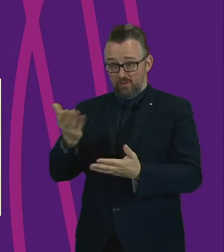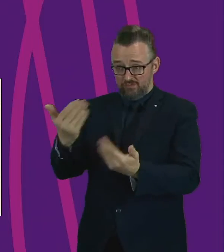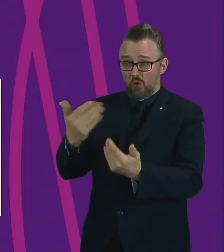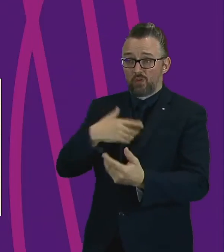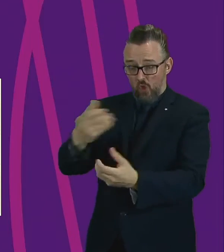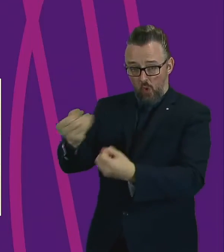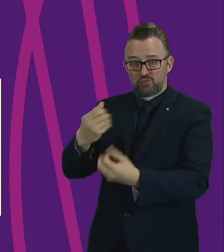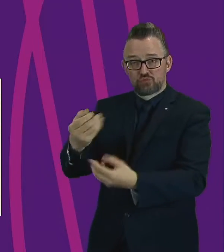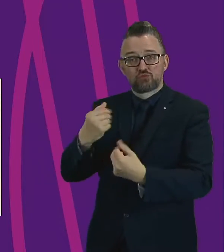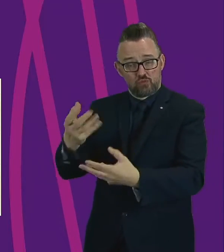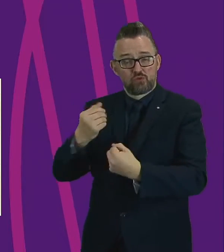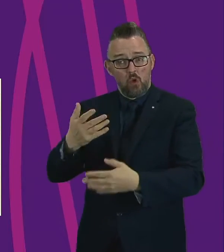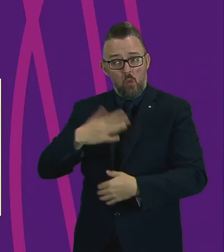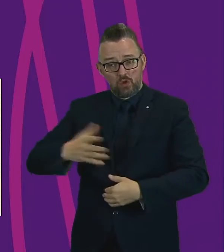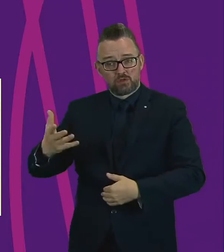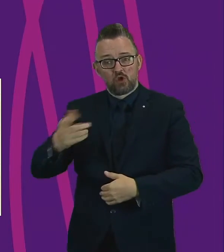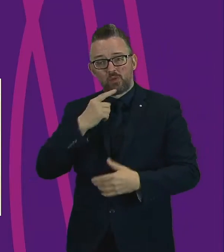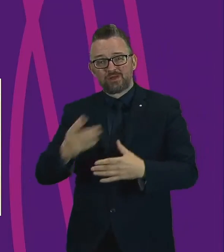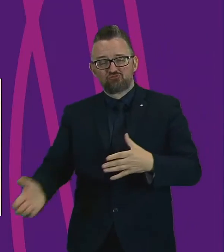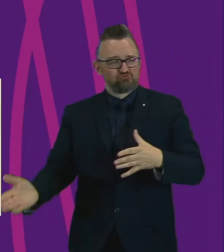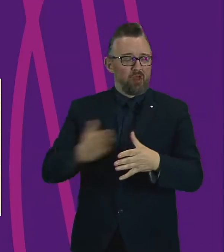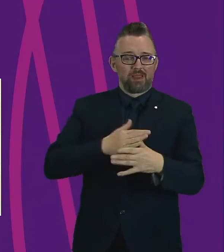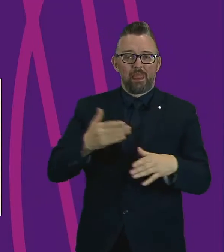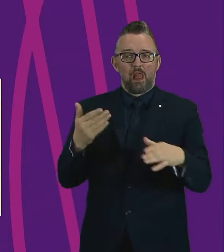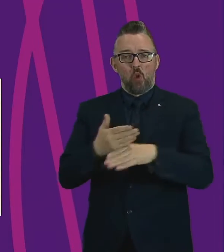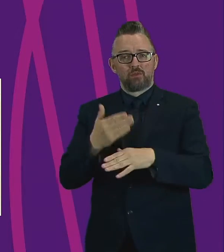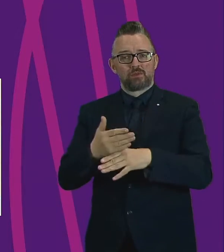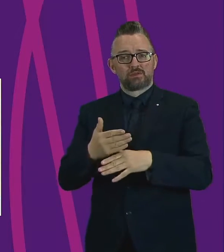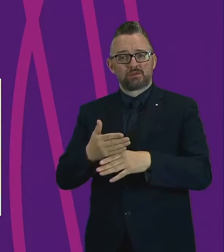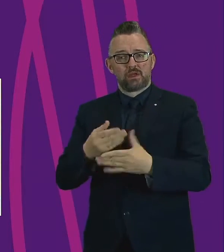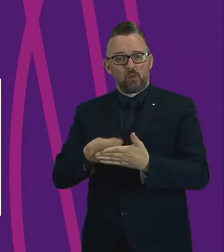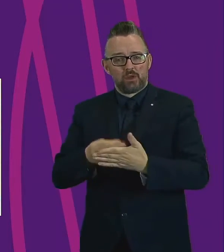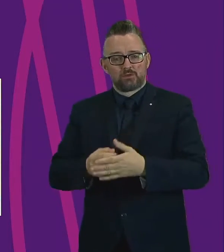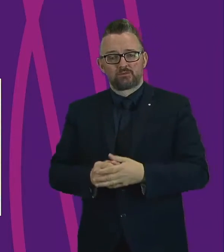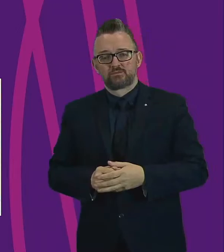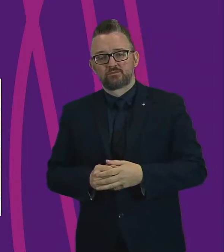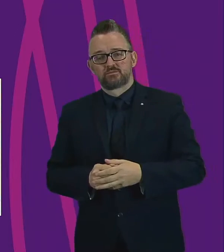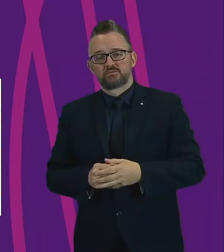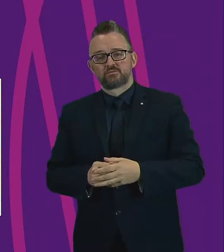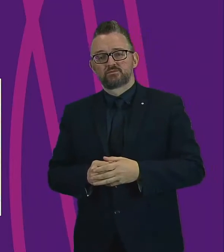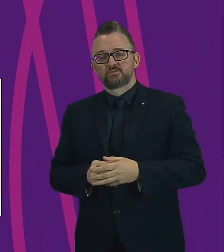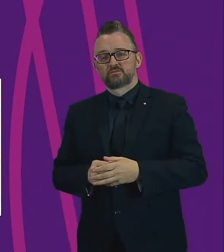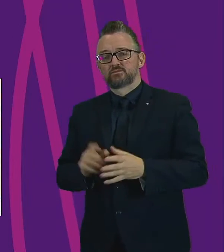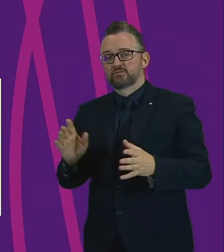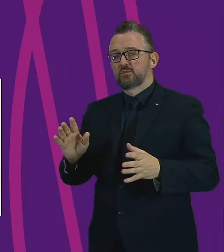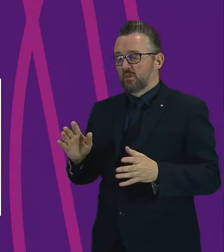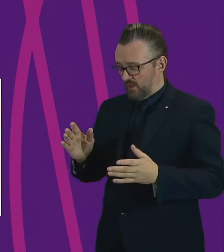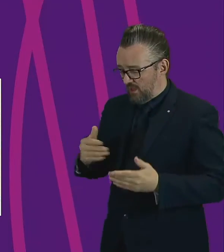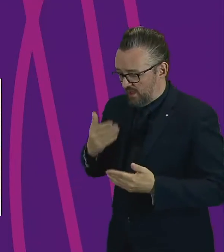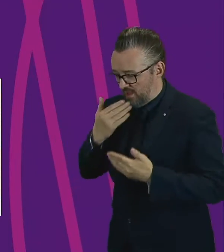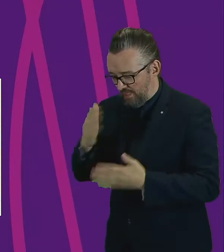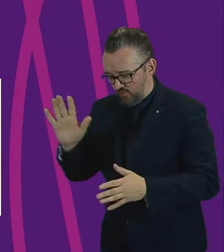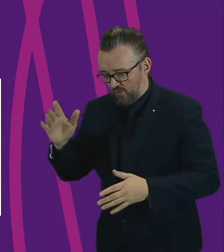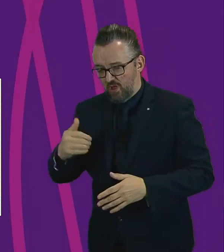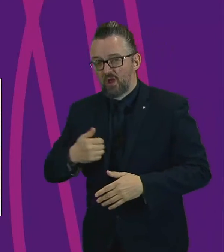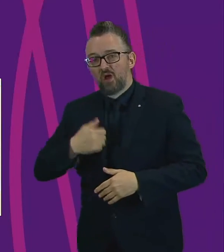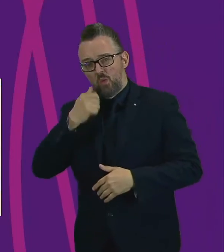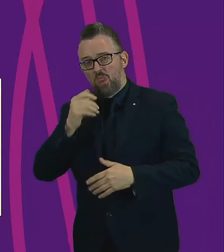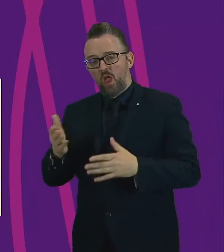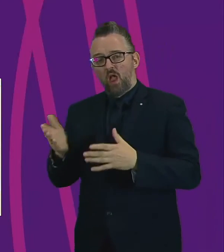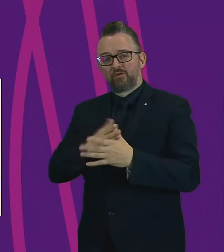contribute as part of that restarting the economy of Scotland. Maurice Golden. Thank you, Deputy Presiding Officer. I'll come on